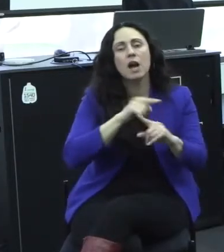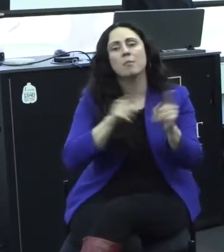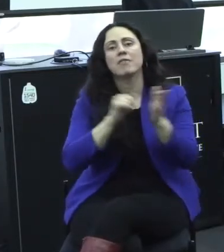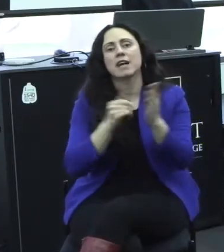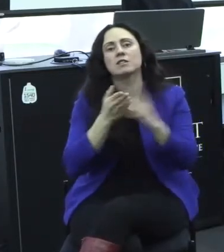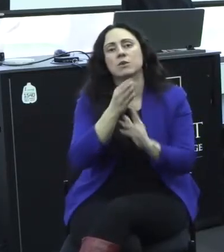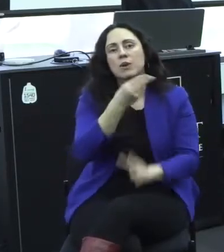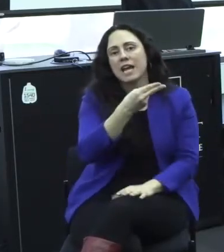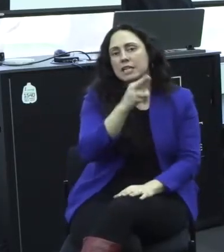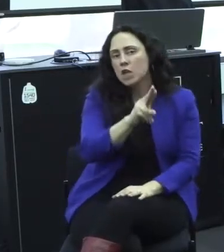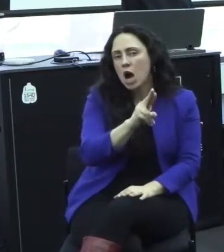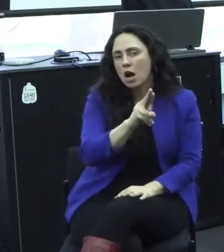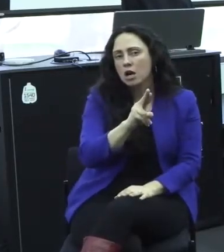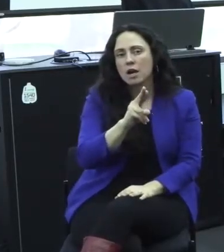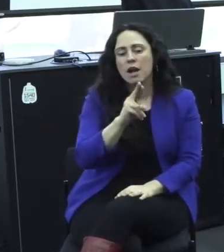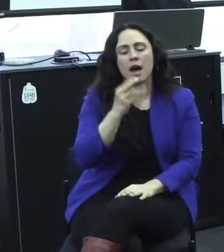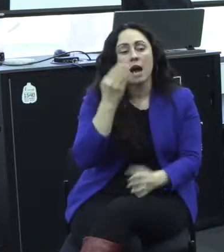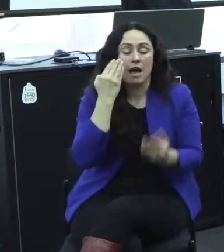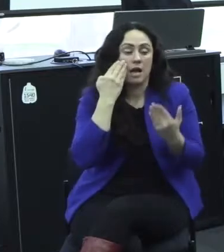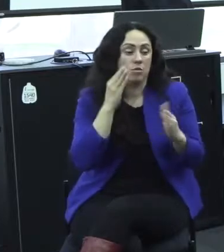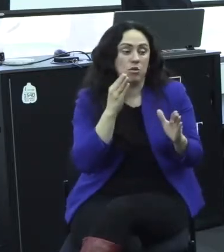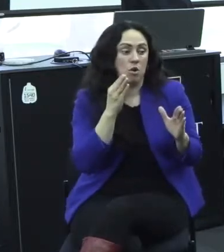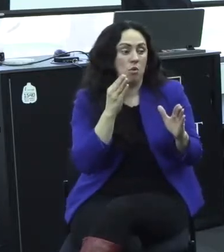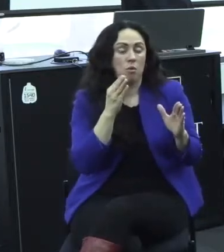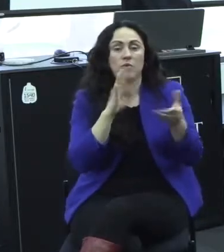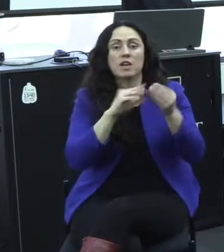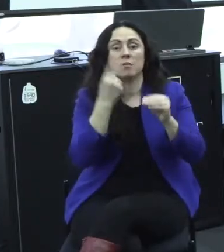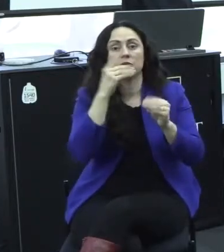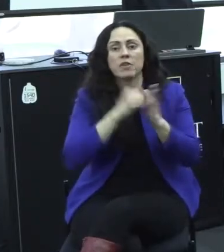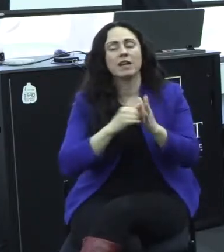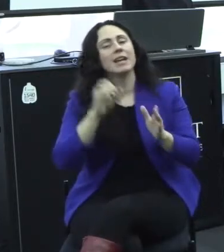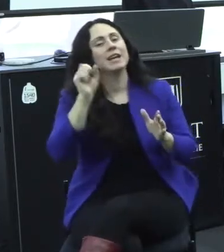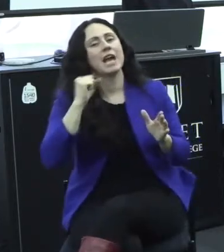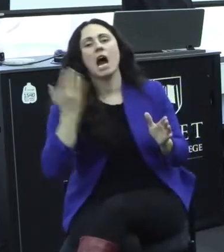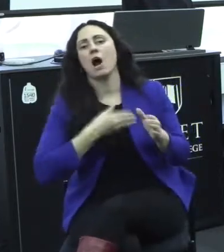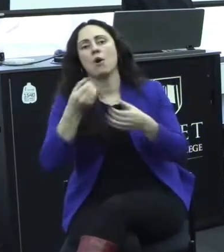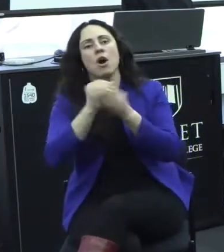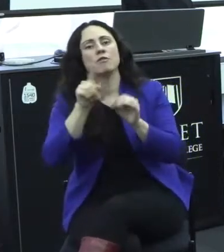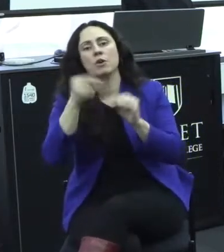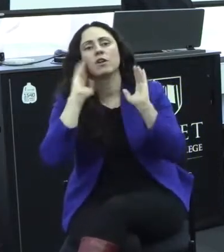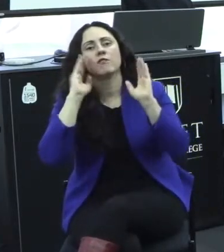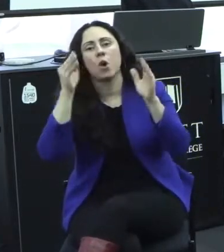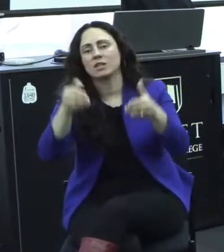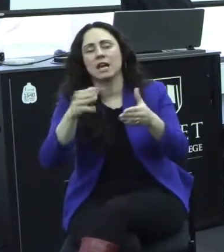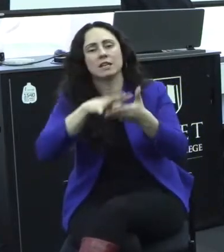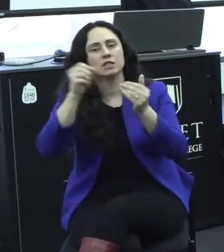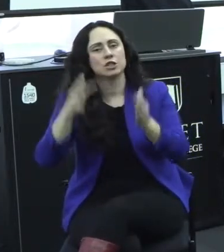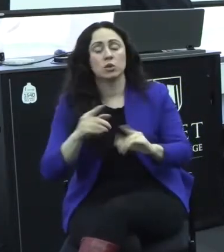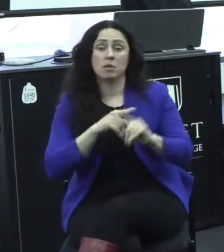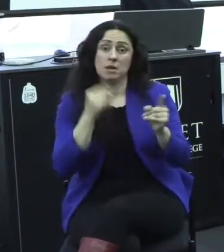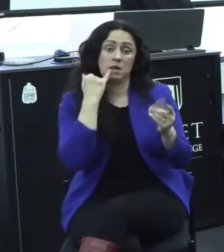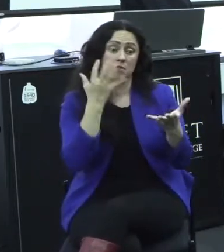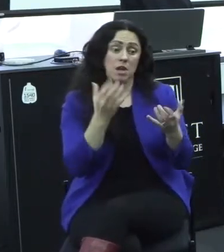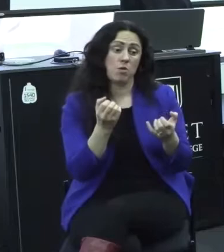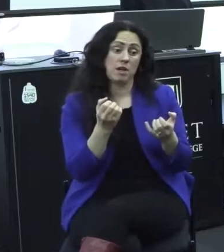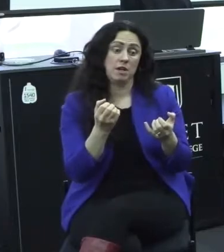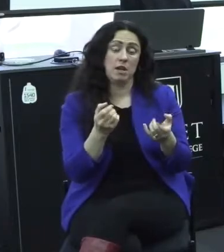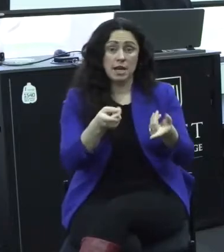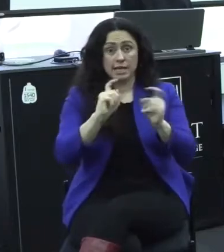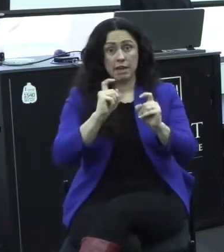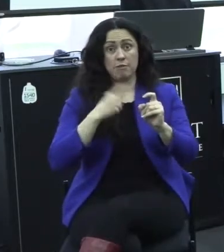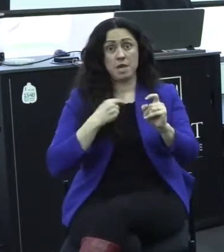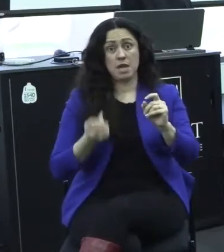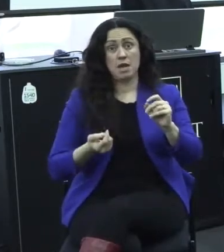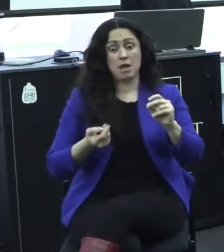And I don't even know that I know the numbers on that. Yeah, I don't. Our office only focuses in on students, but if they want to give me a raise, I'd look into